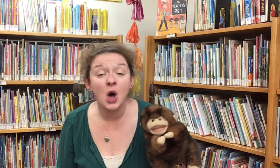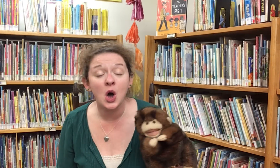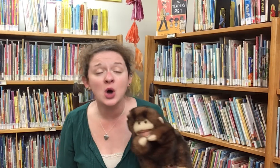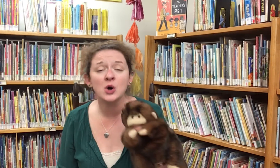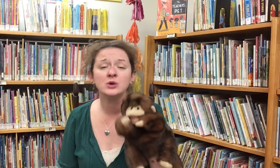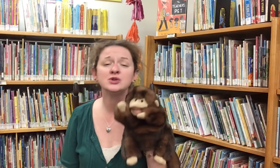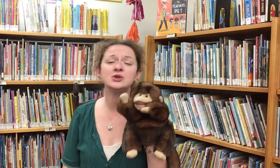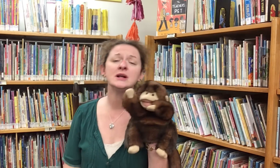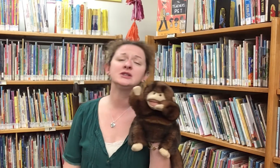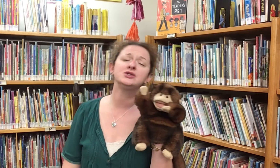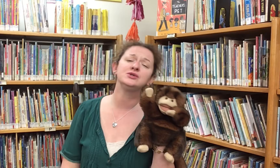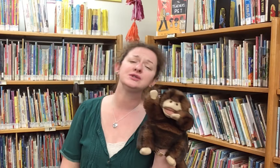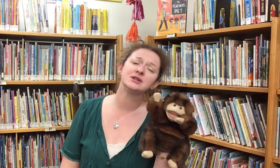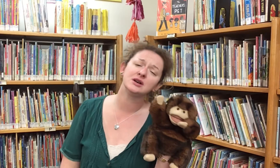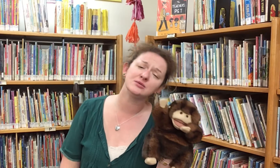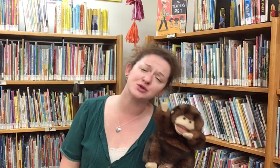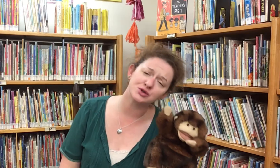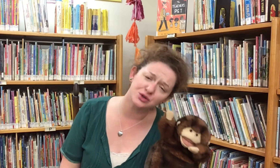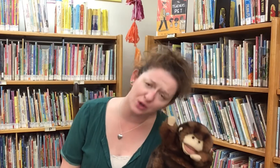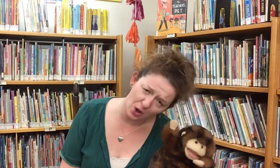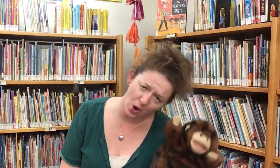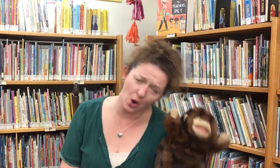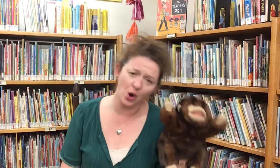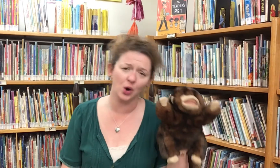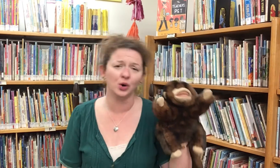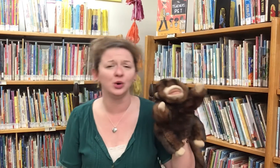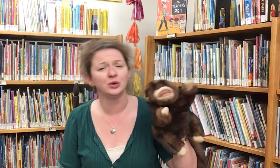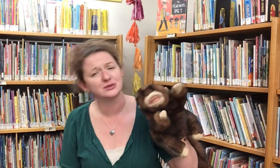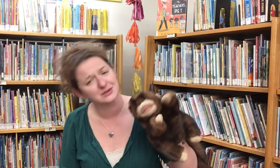Slow. So let's do some slow